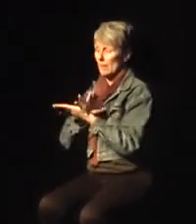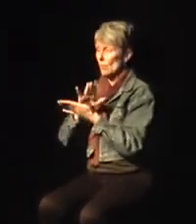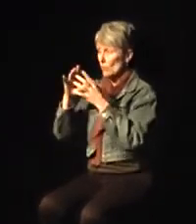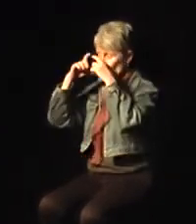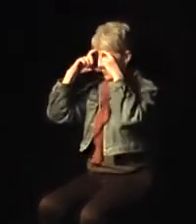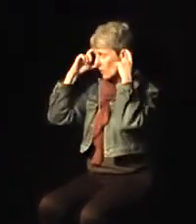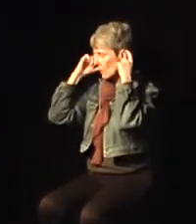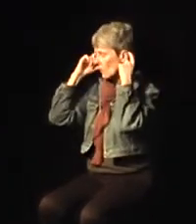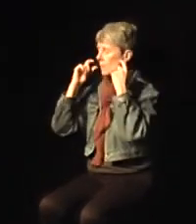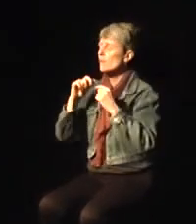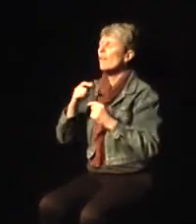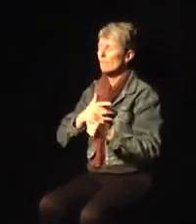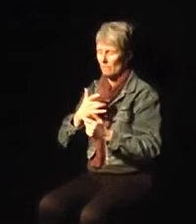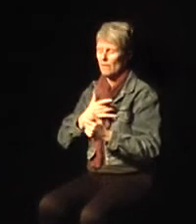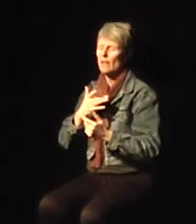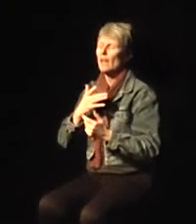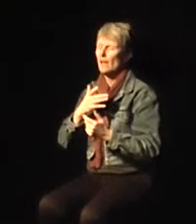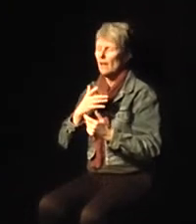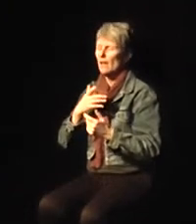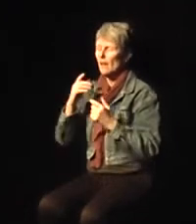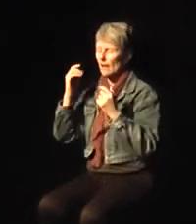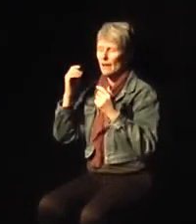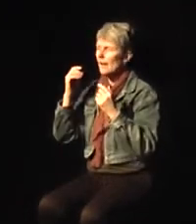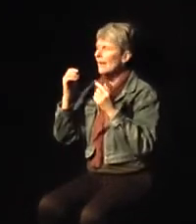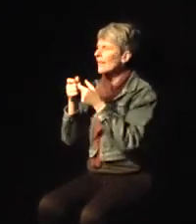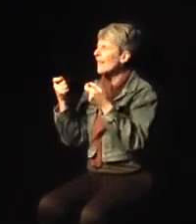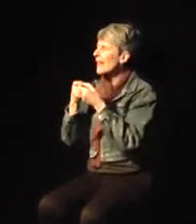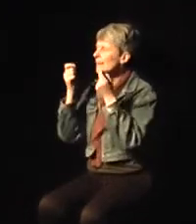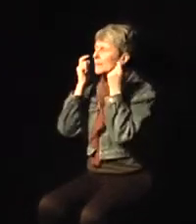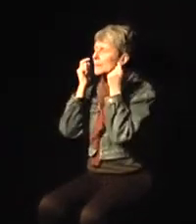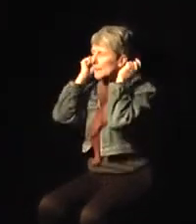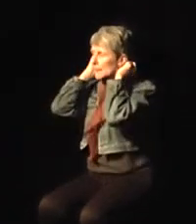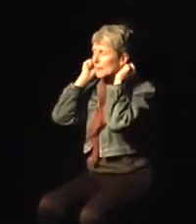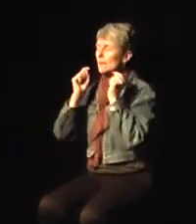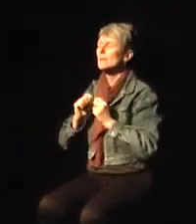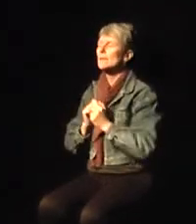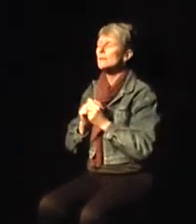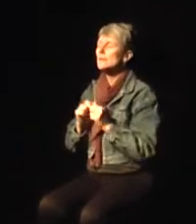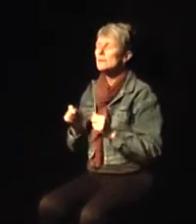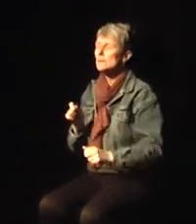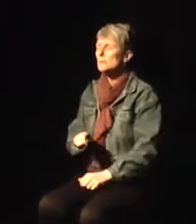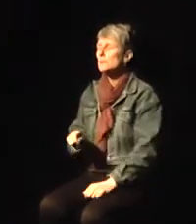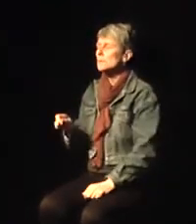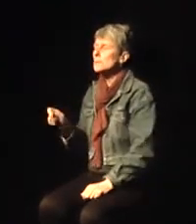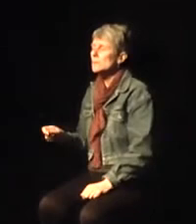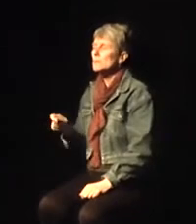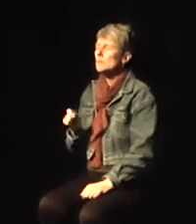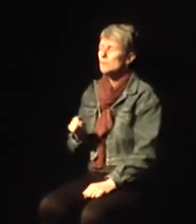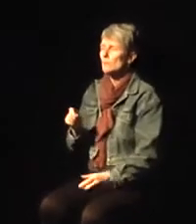and face, and I can feel the elastic snuggly across the back of my head. I do the trailing, but this time it's more